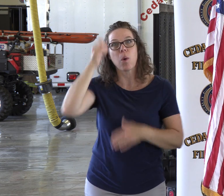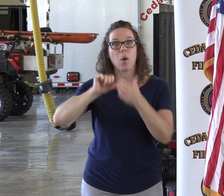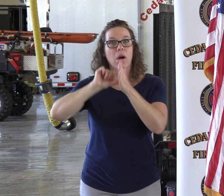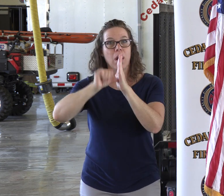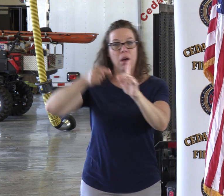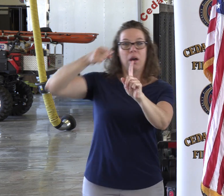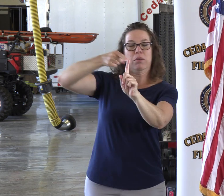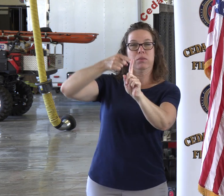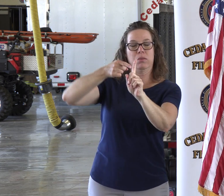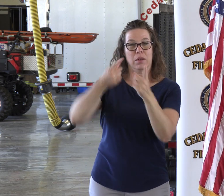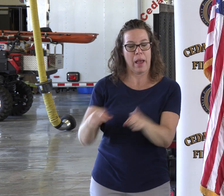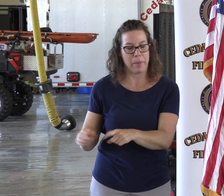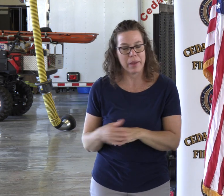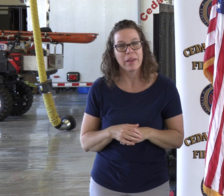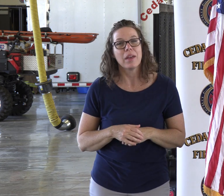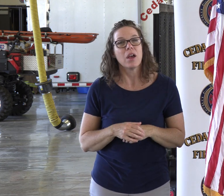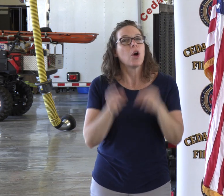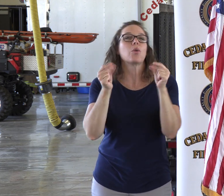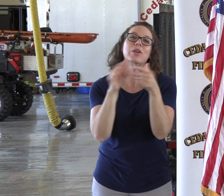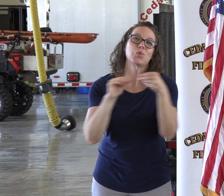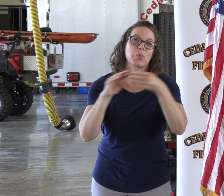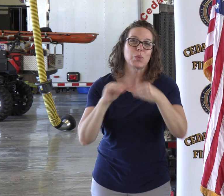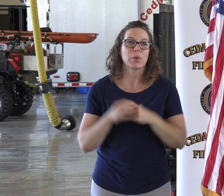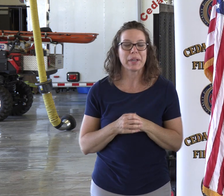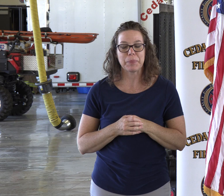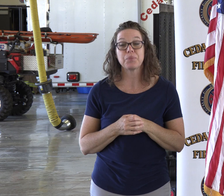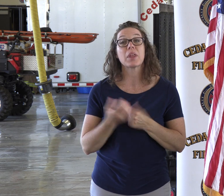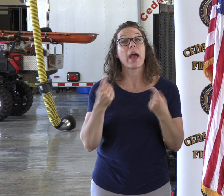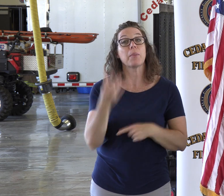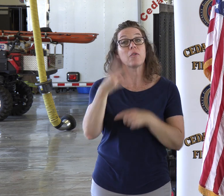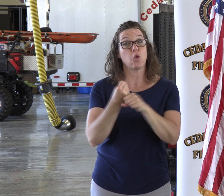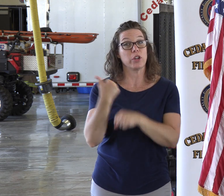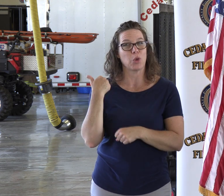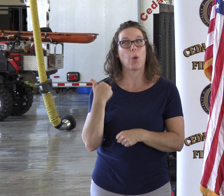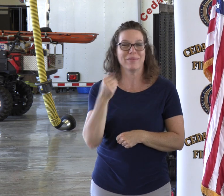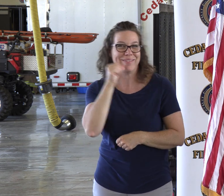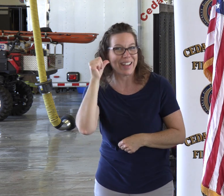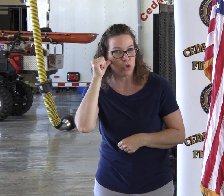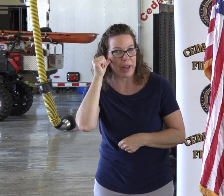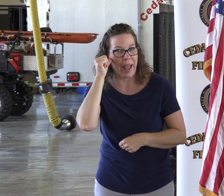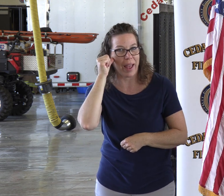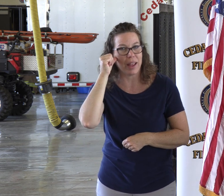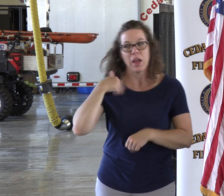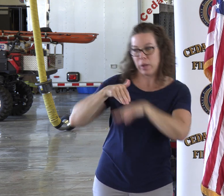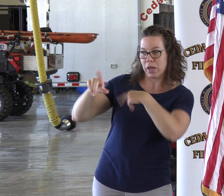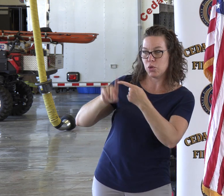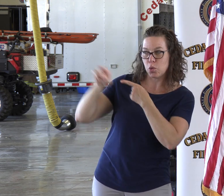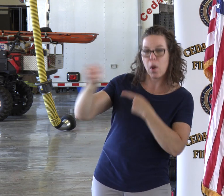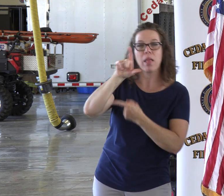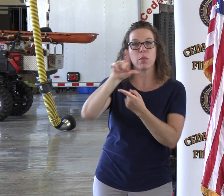organization. A quick story here. 4 years ago yesterday, we was deployed in Hammond,